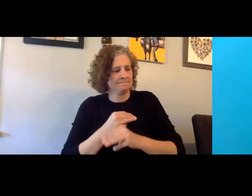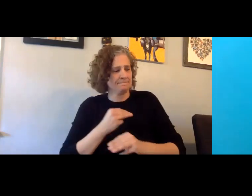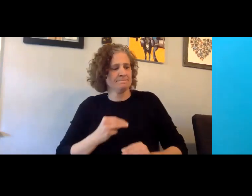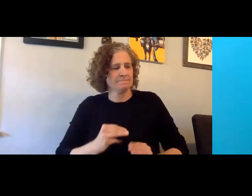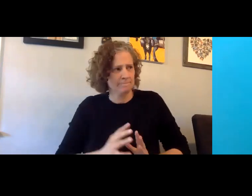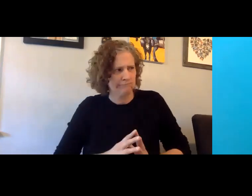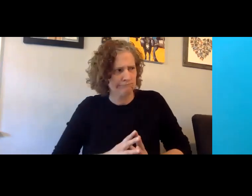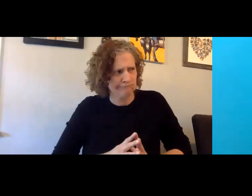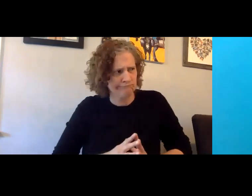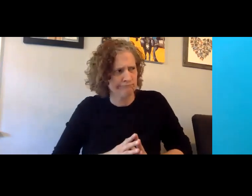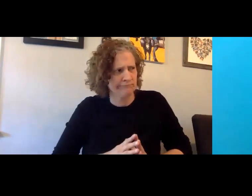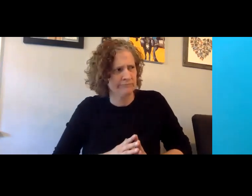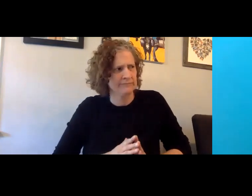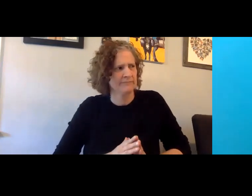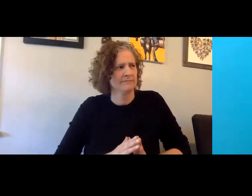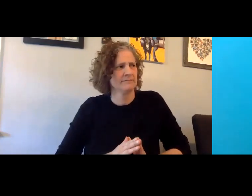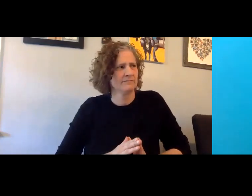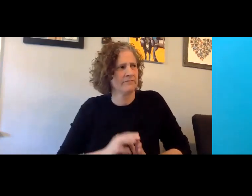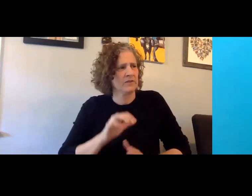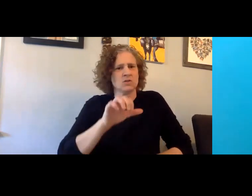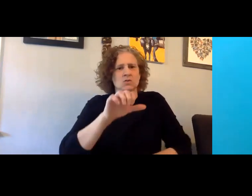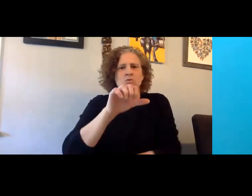math.